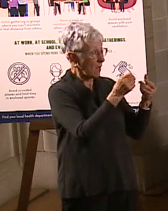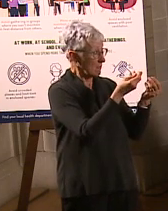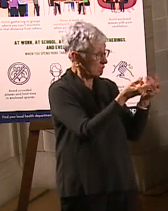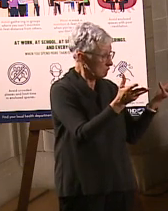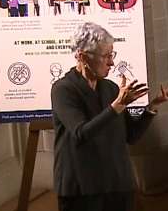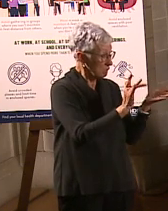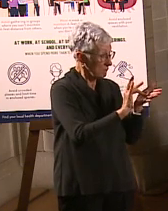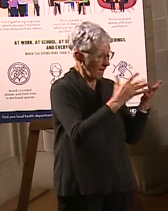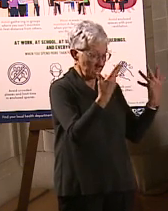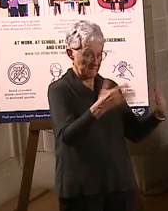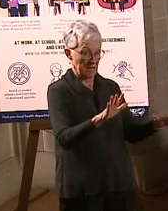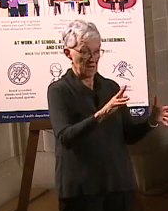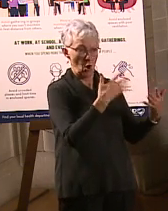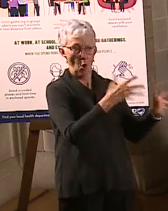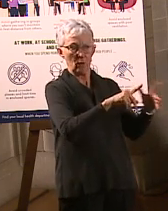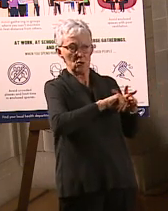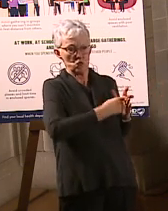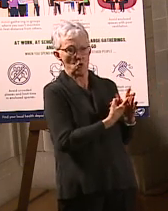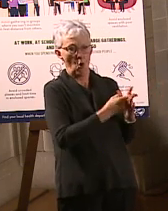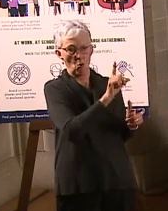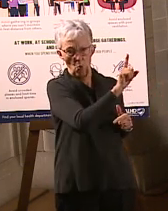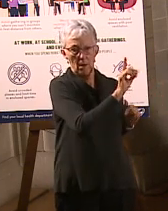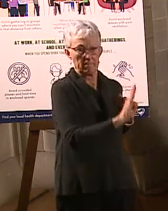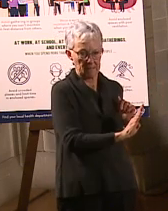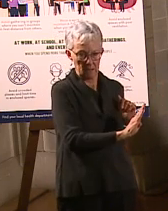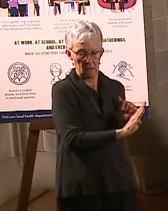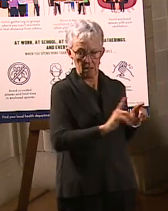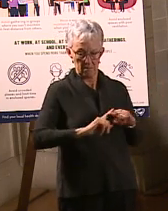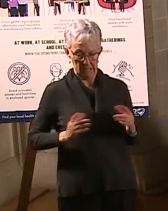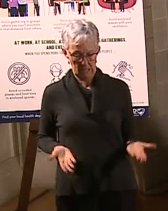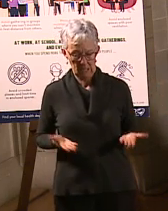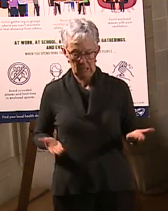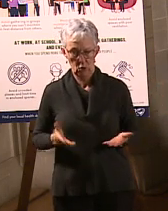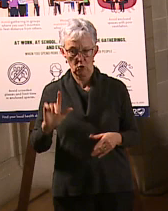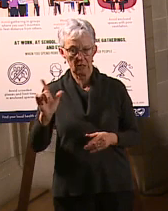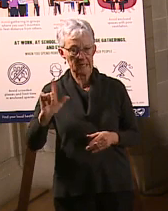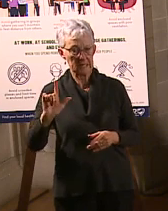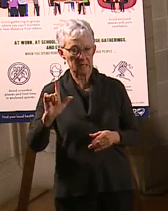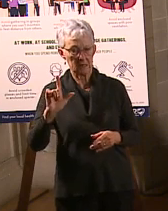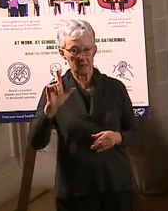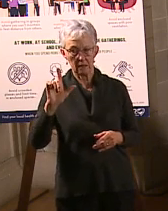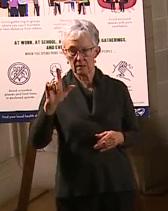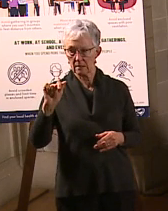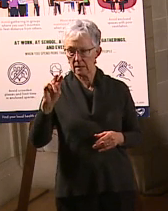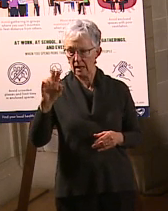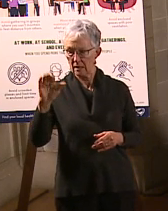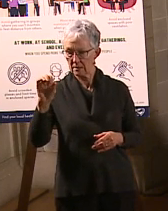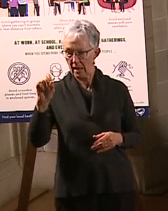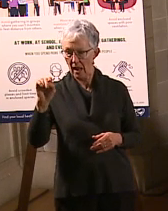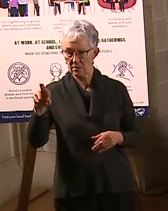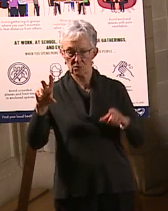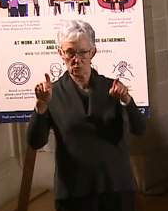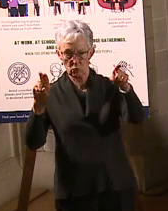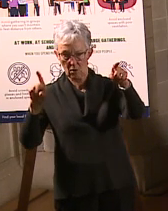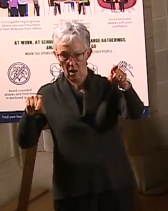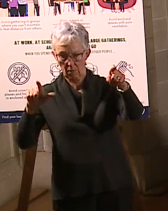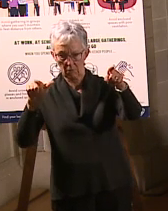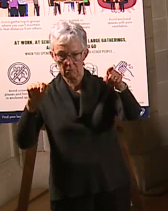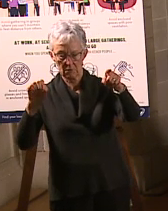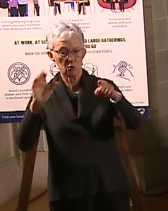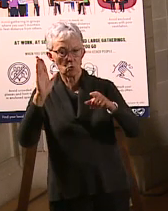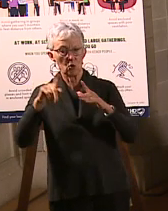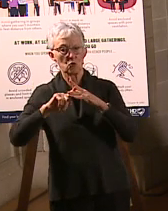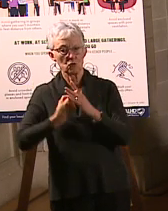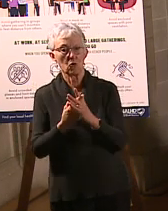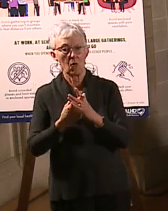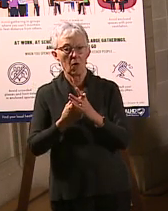1B this week, and then Lincoln, Lancaster, and Douglas, I expect to move into phase 1B the first week of February. And so the